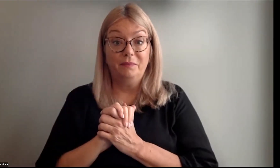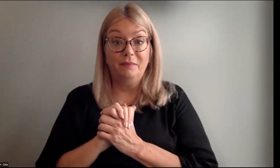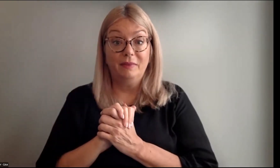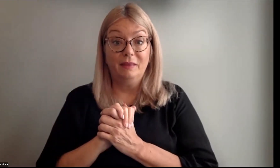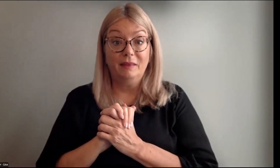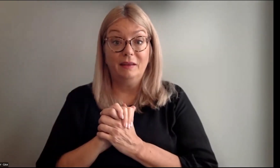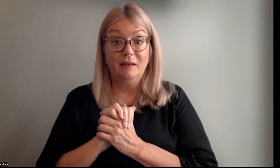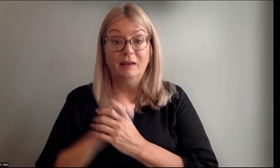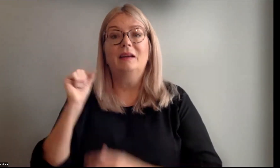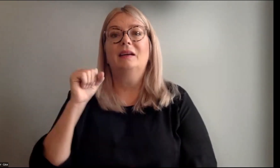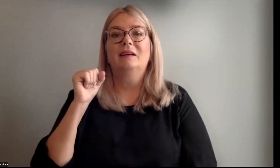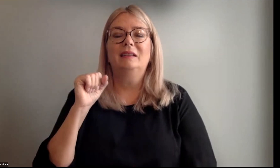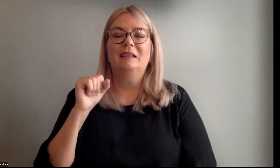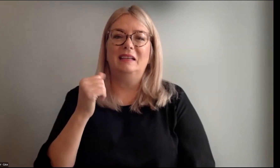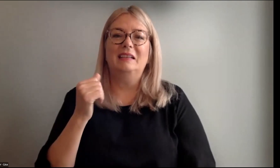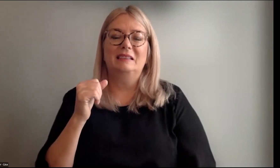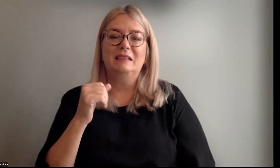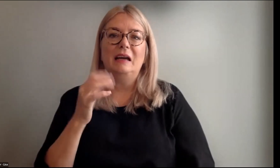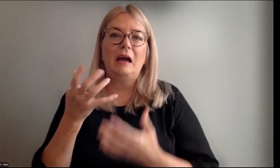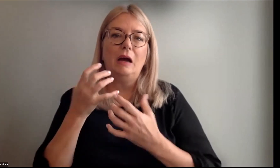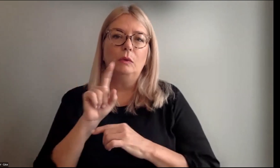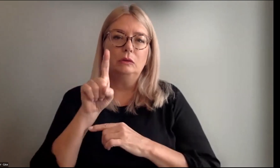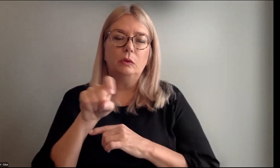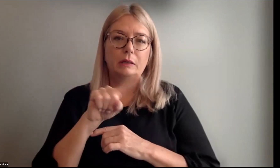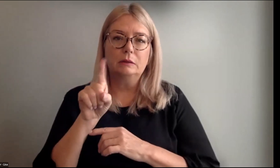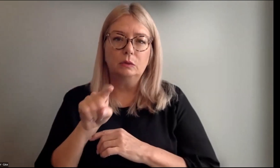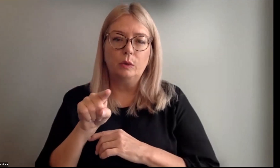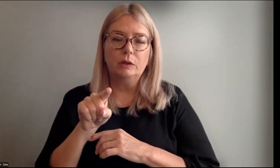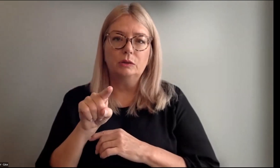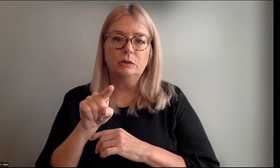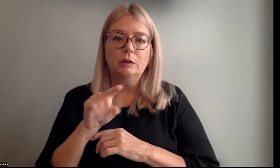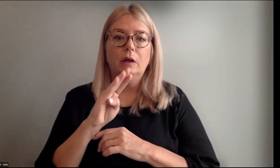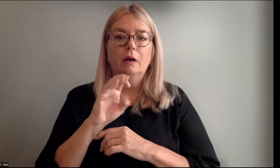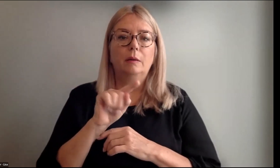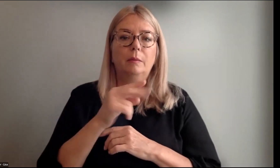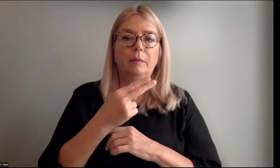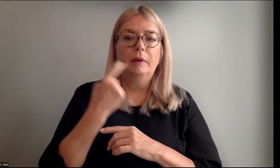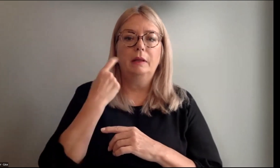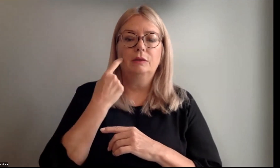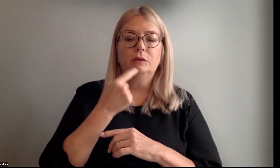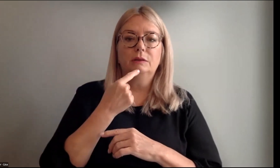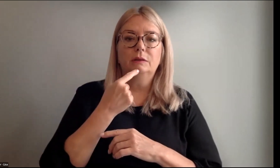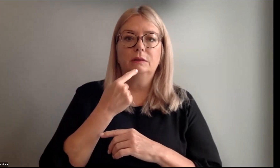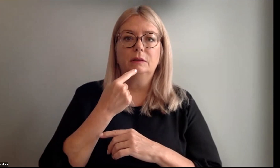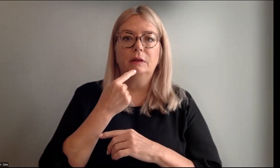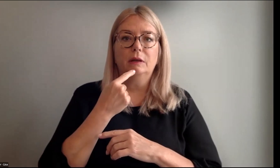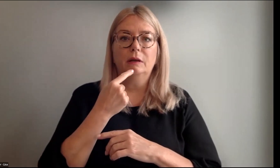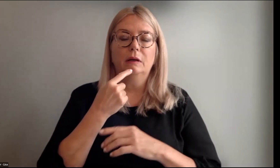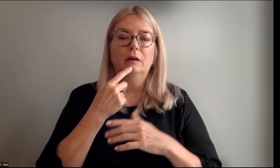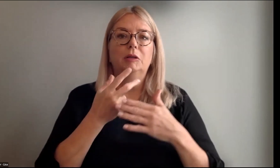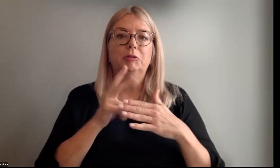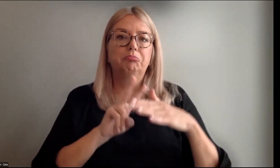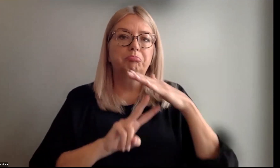I do, Lindsay, thank you. I was just going to ask a question. What Beth just said about presumptive categories reminded